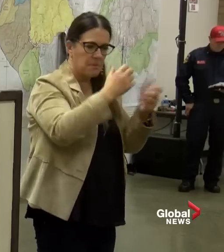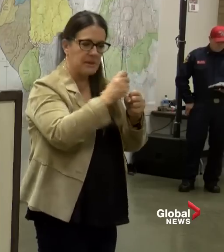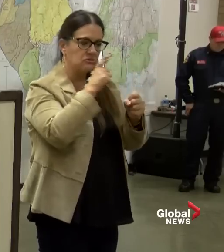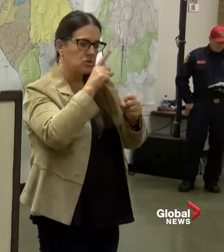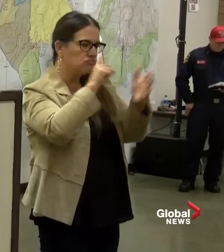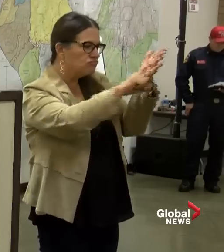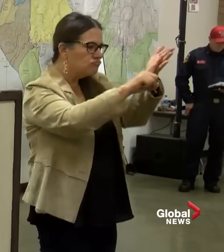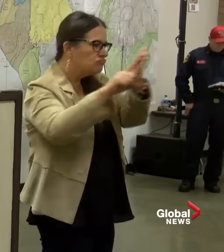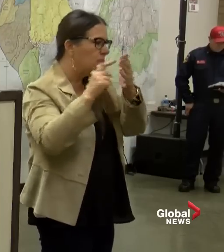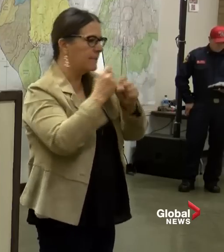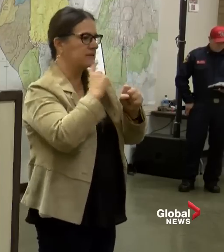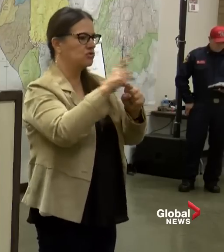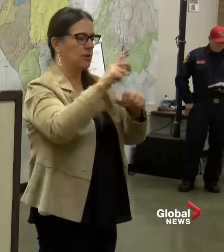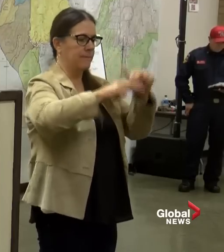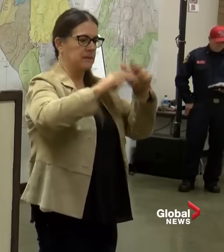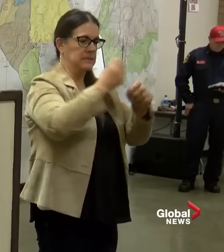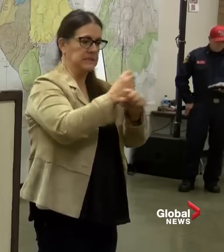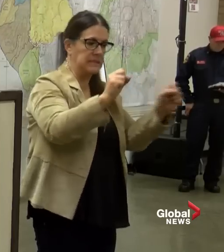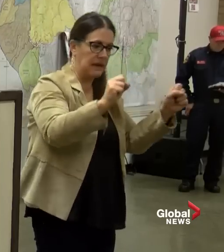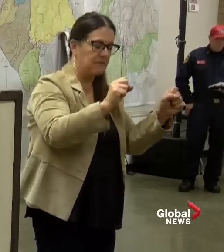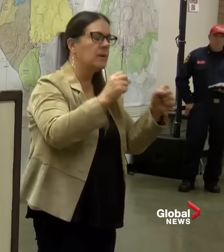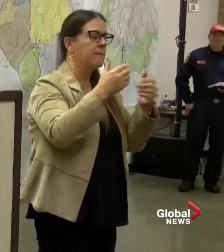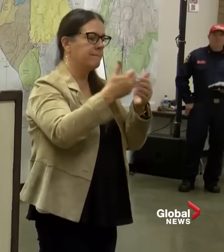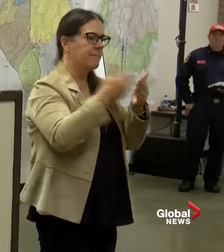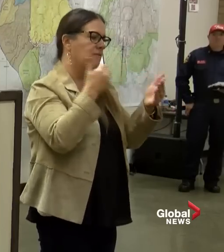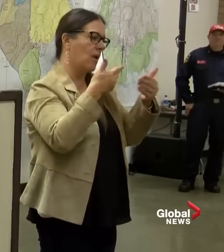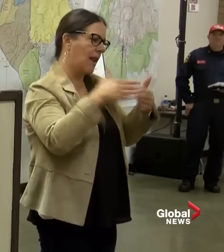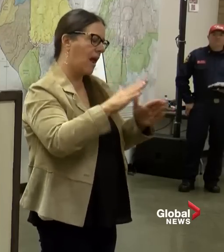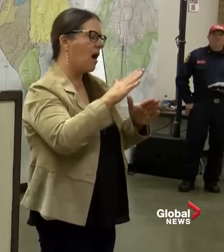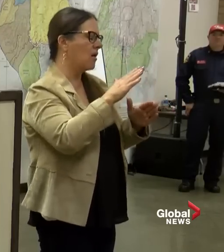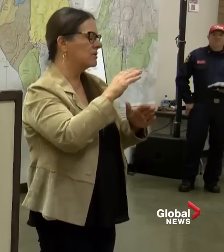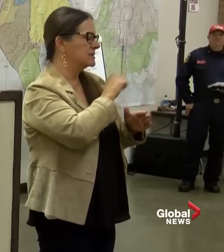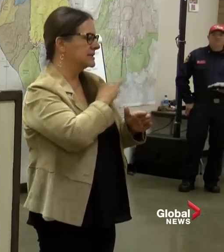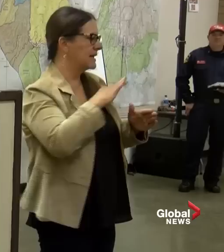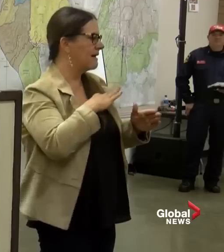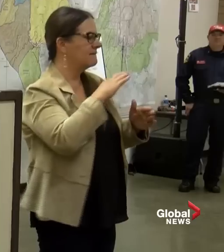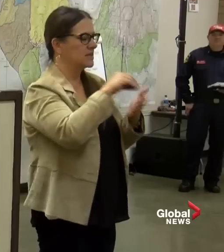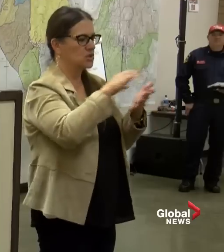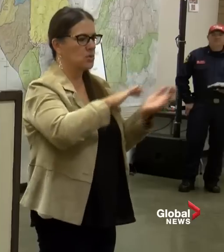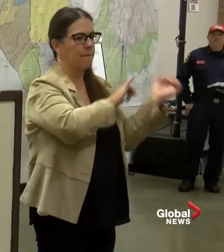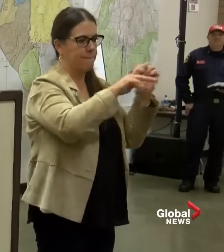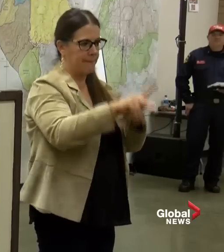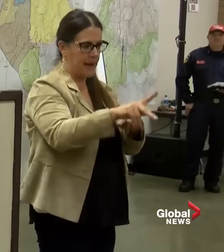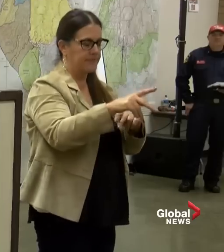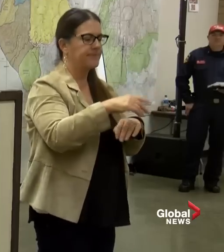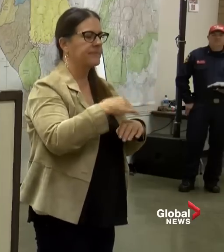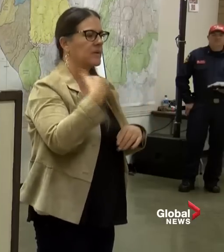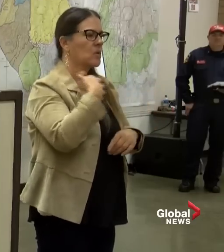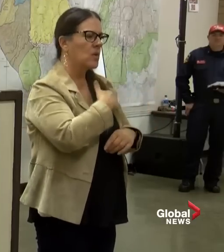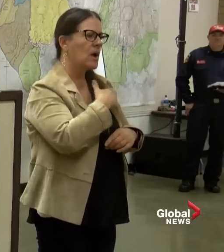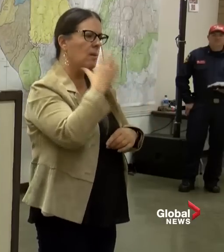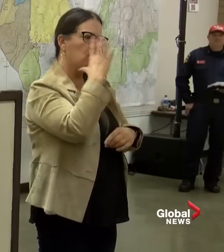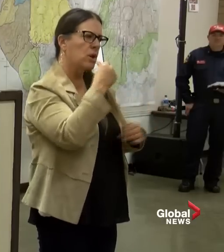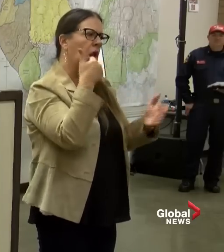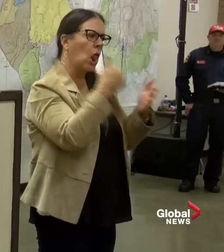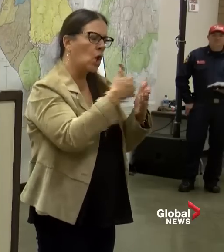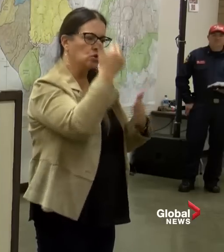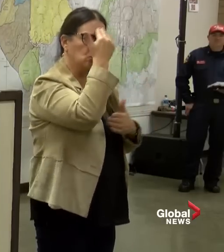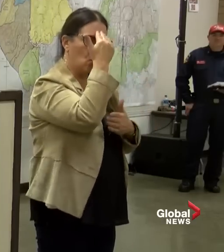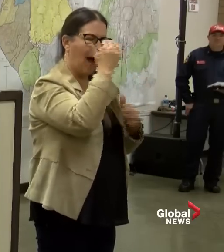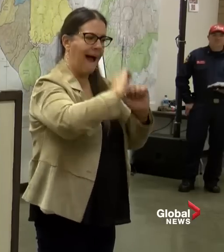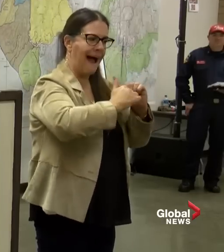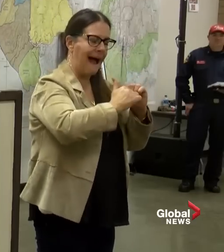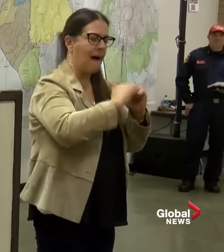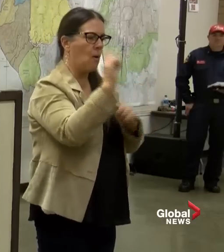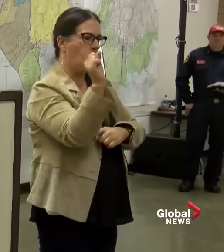of students and staff. We're on it. We are close to knowing how and where all